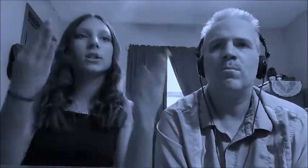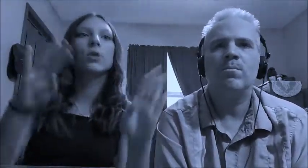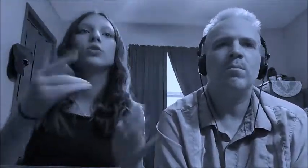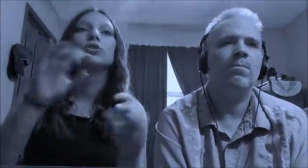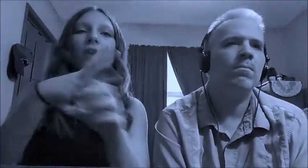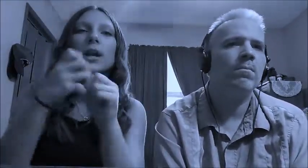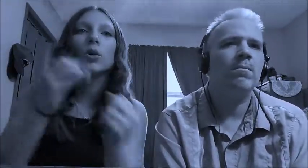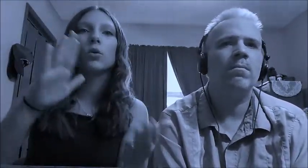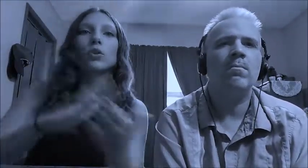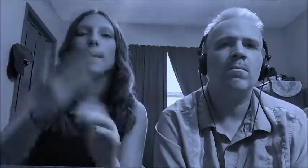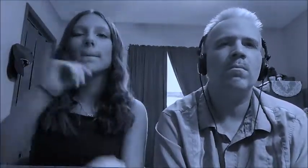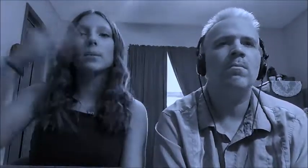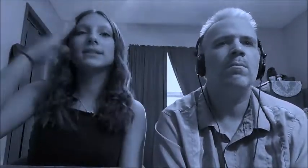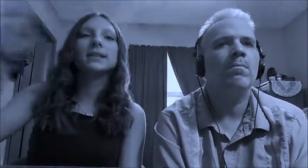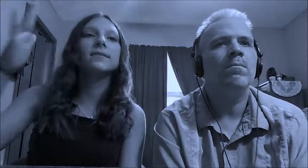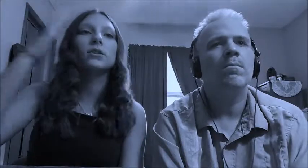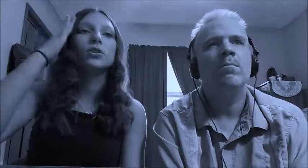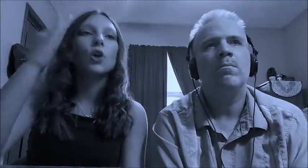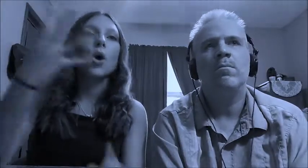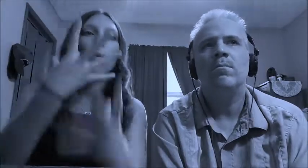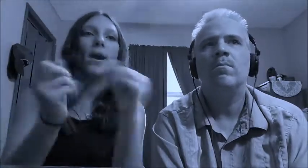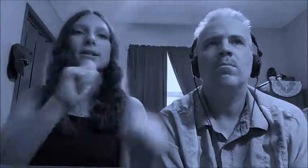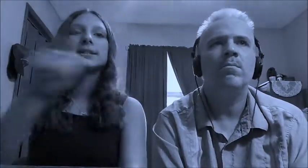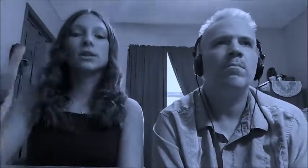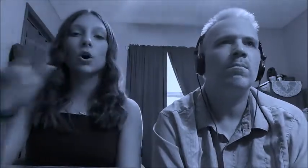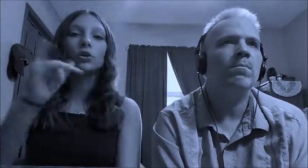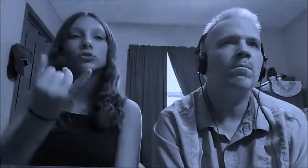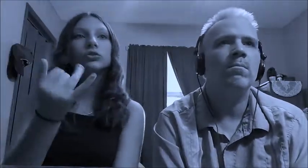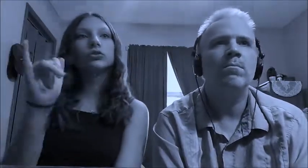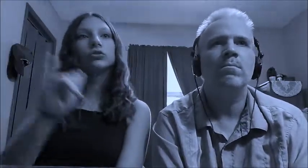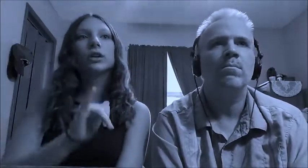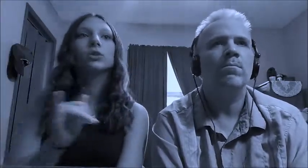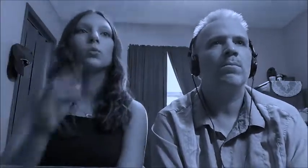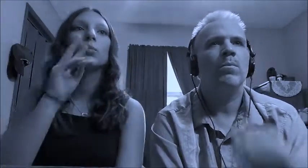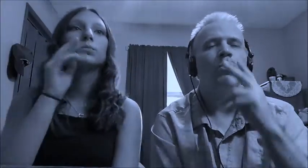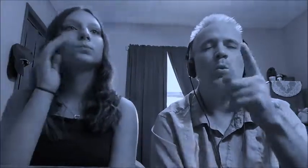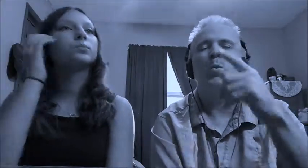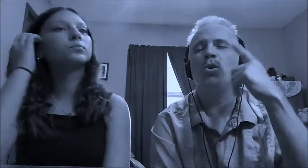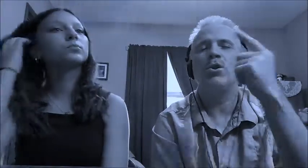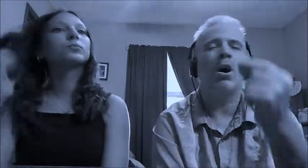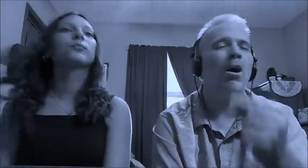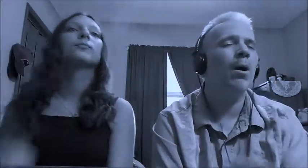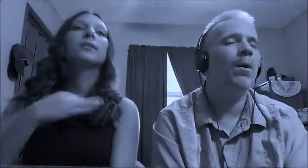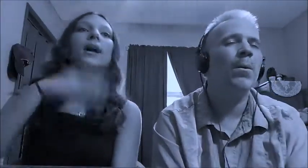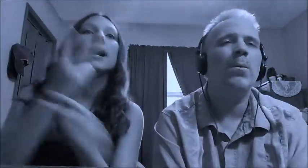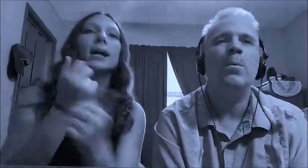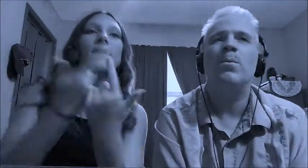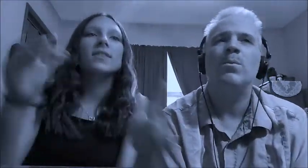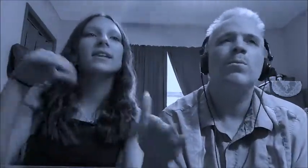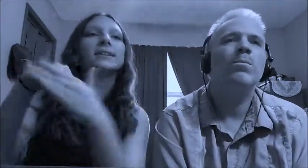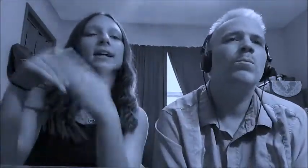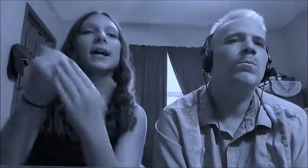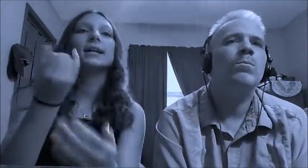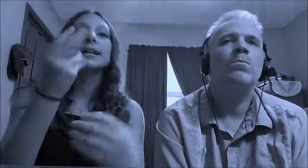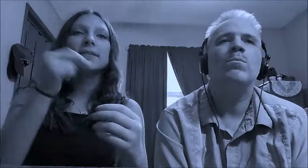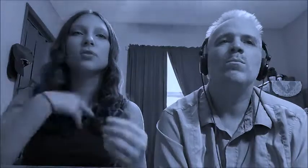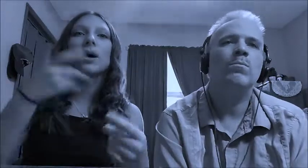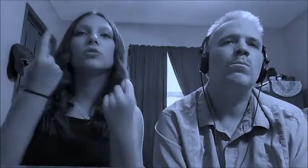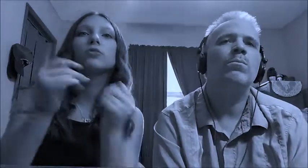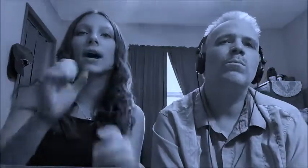window Trying to hold on, didn't even know I wasted it all just to watch you go I kept everything inside and even though